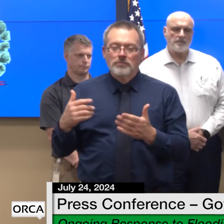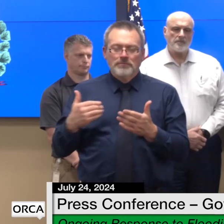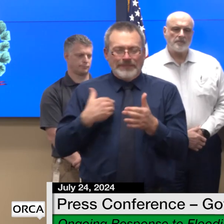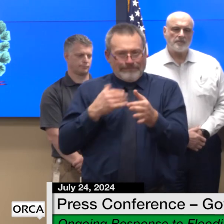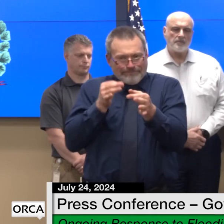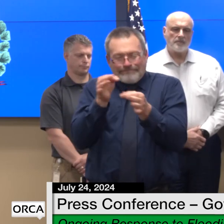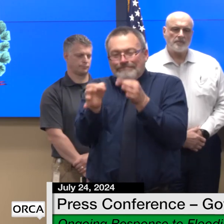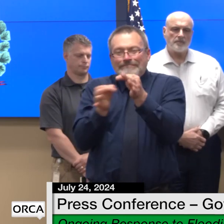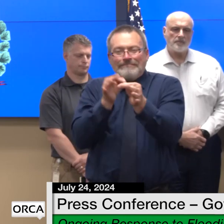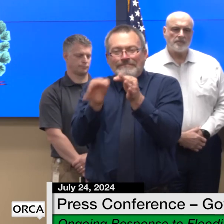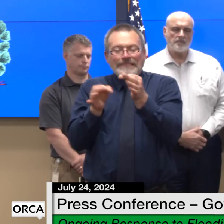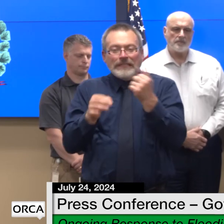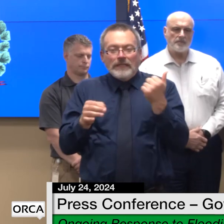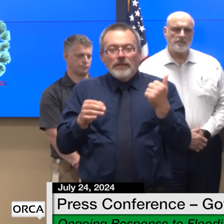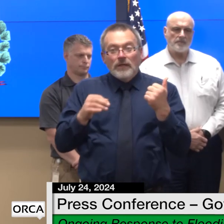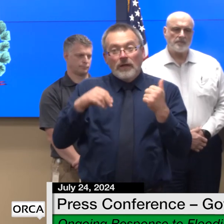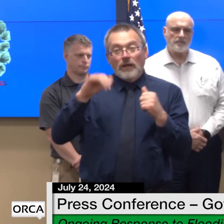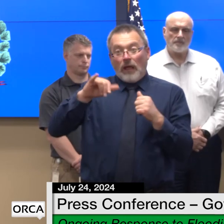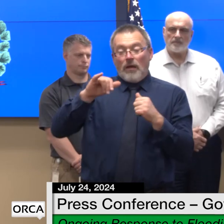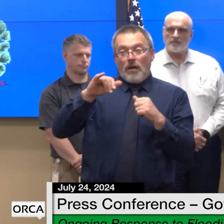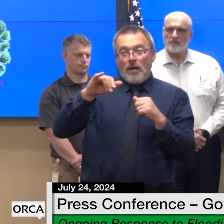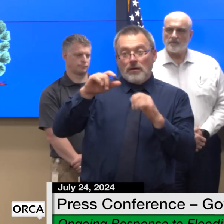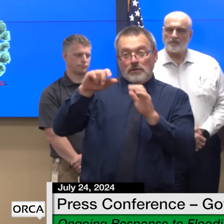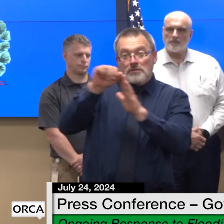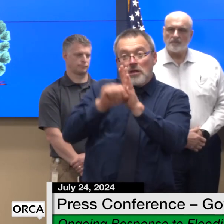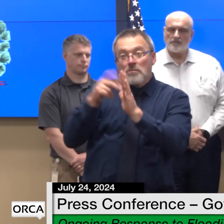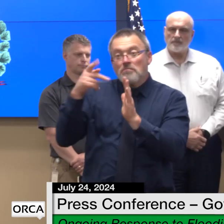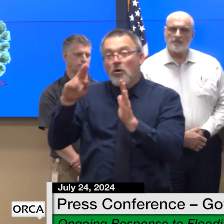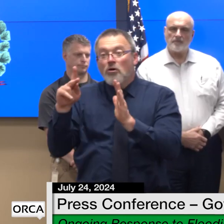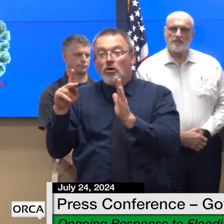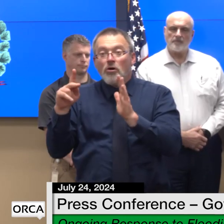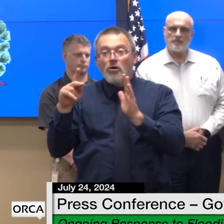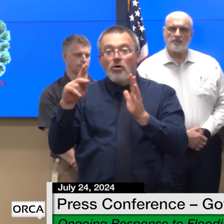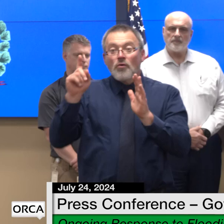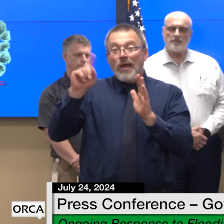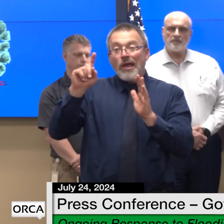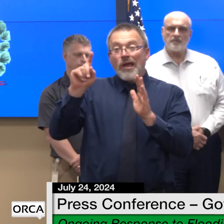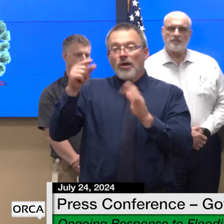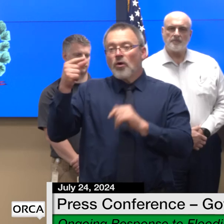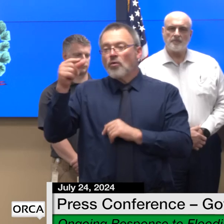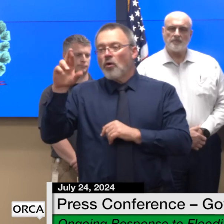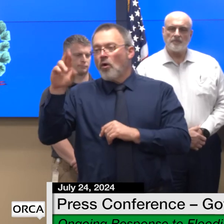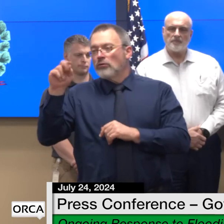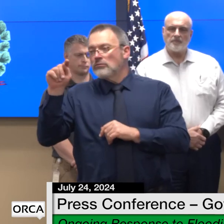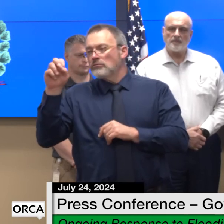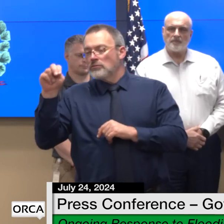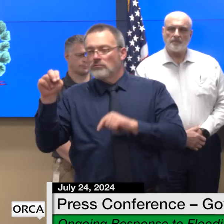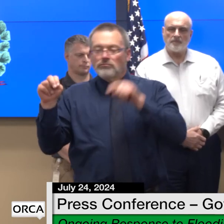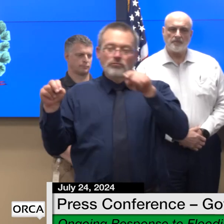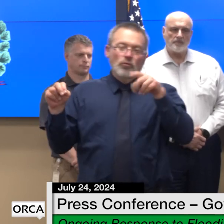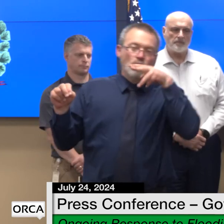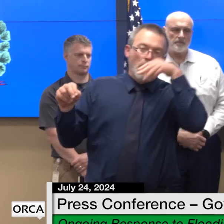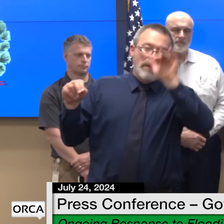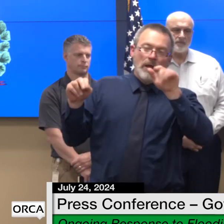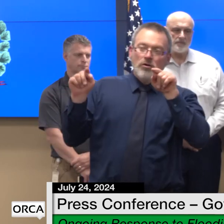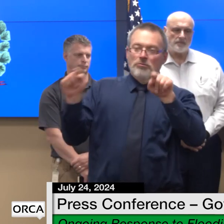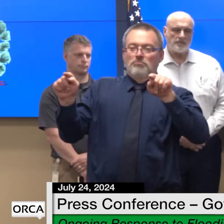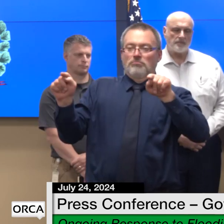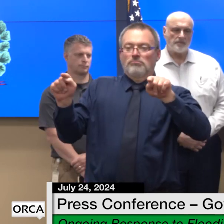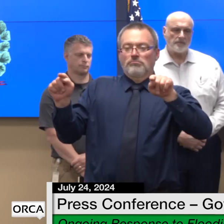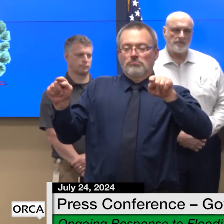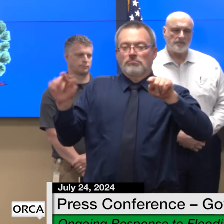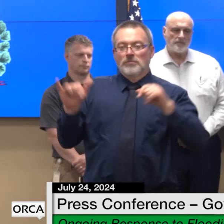the damage to state parks was mostly localized to the Groton and Waterbury areas. While there was